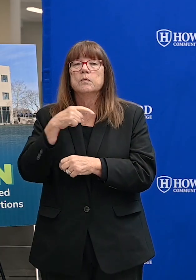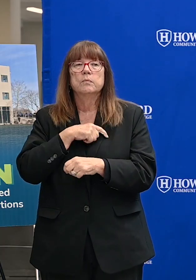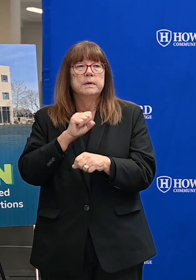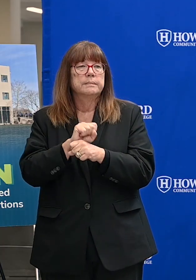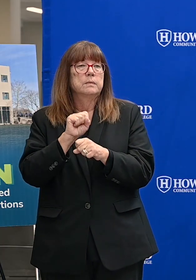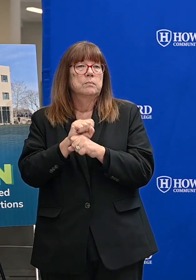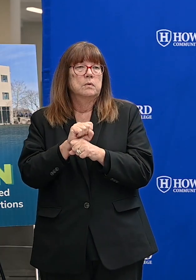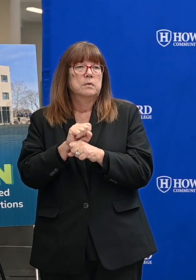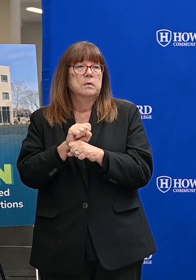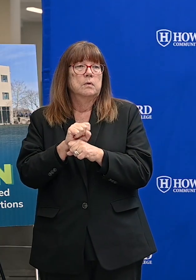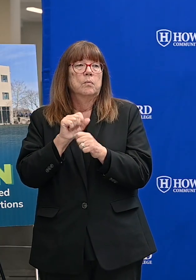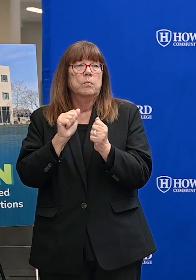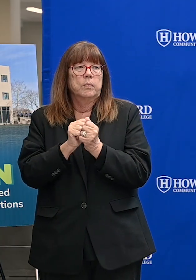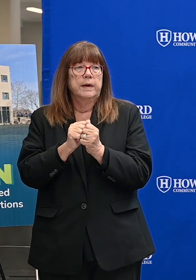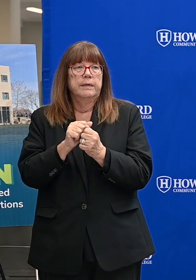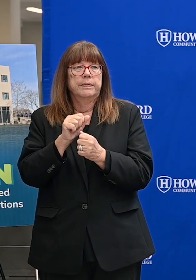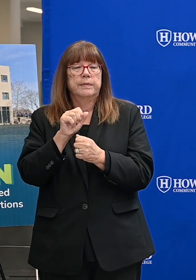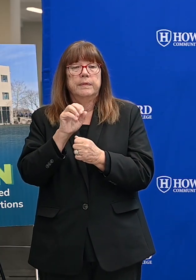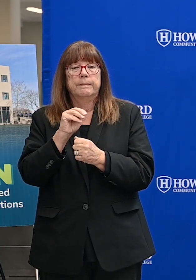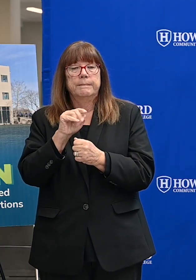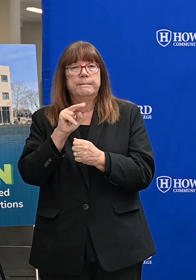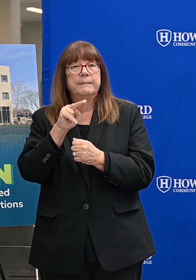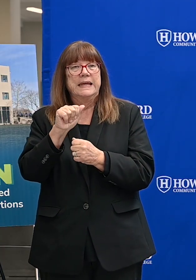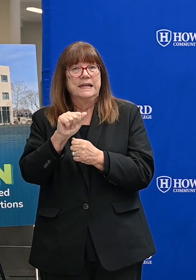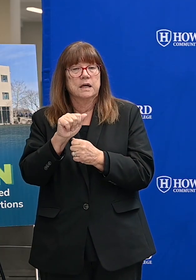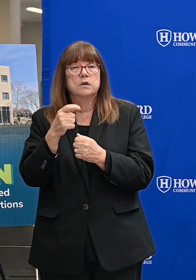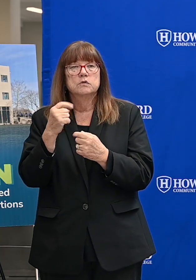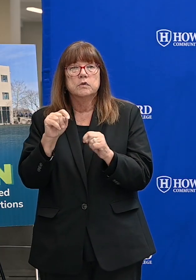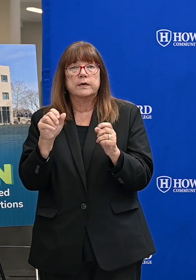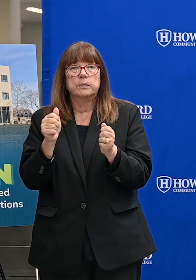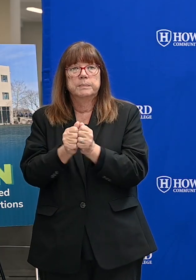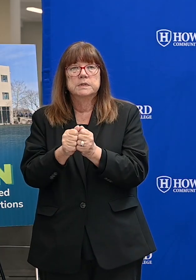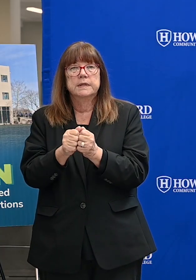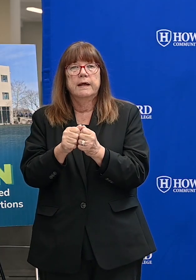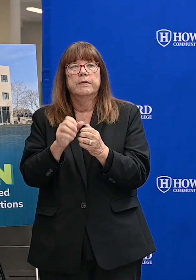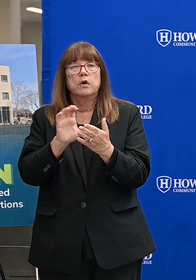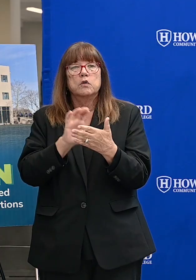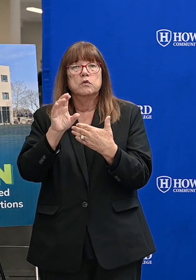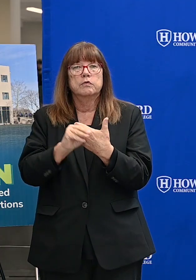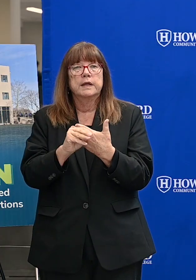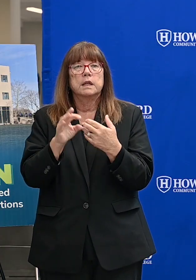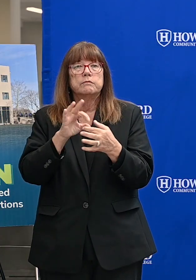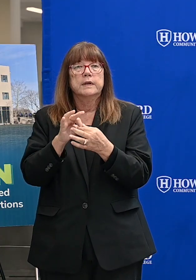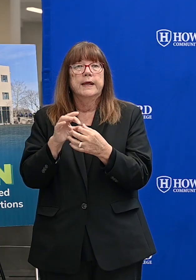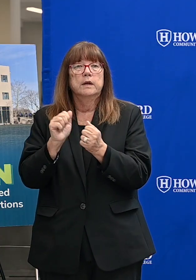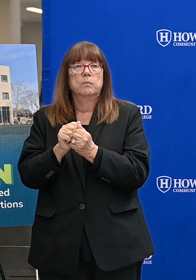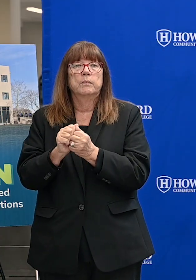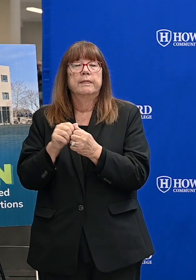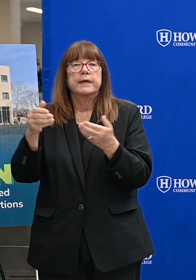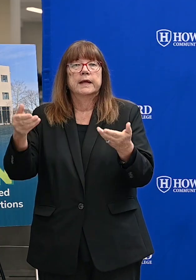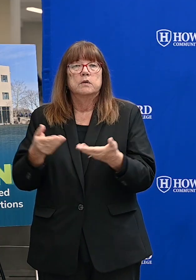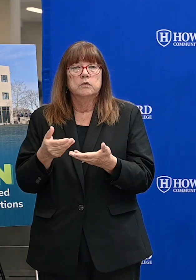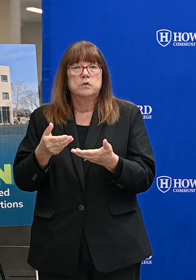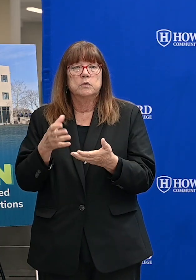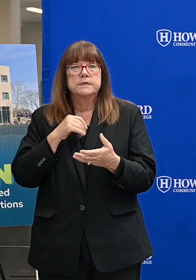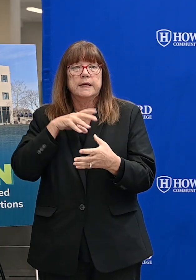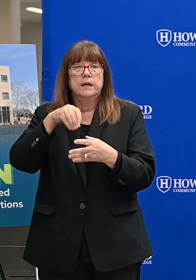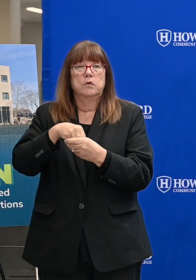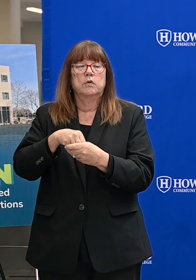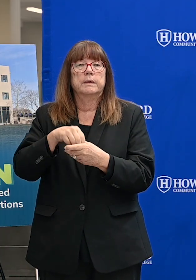working with Mina on putting together curriculum related to introducing and